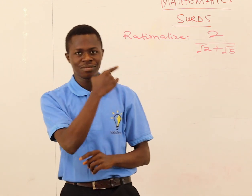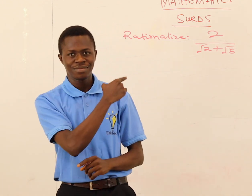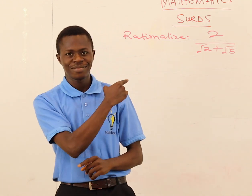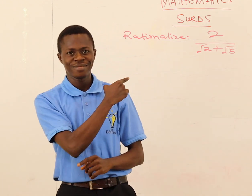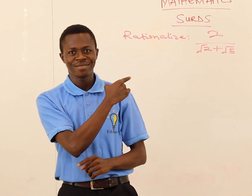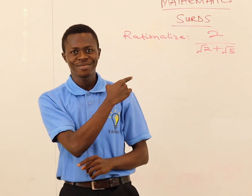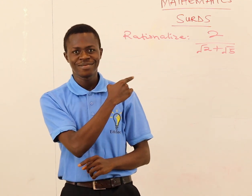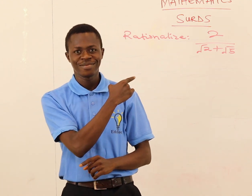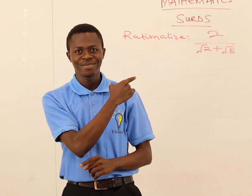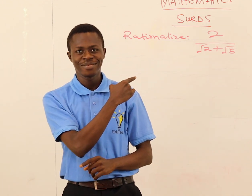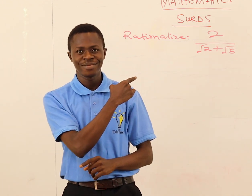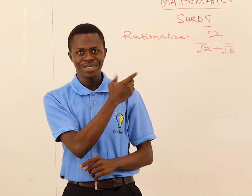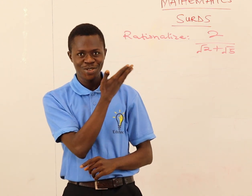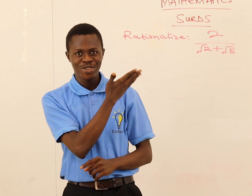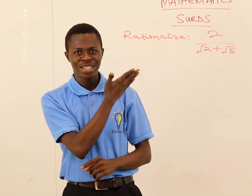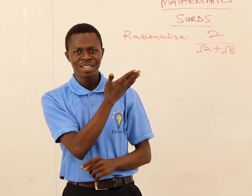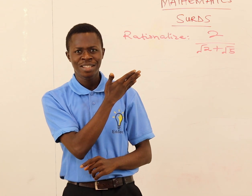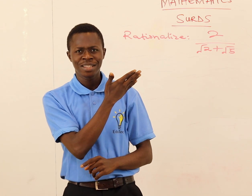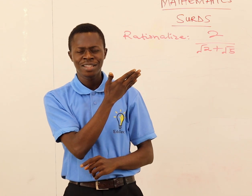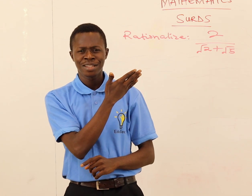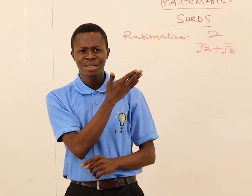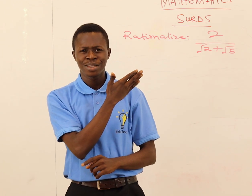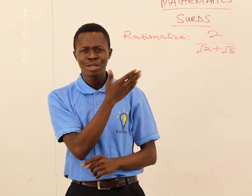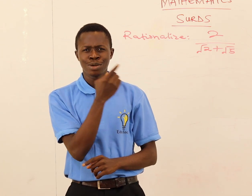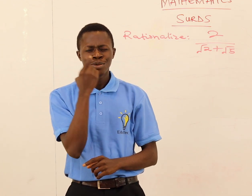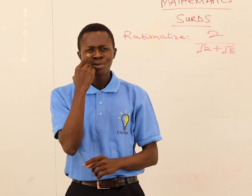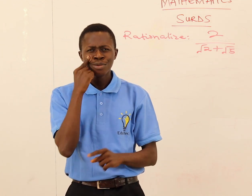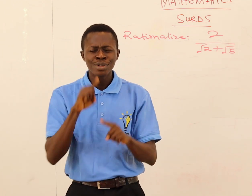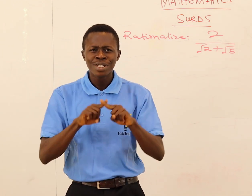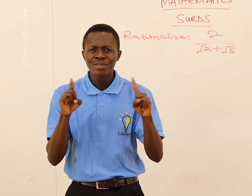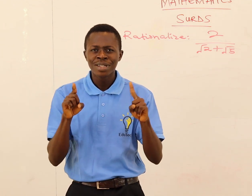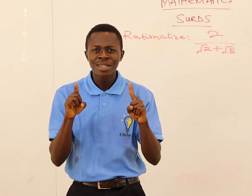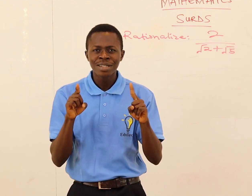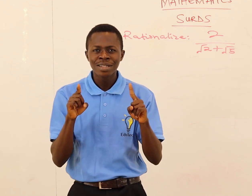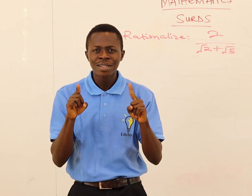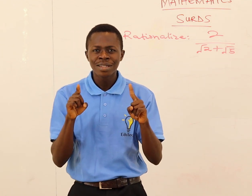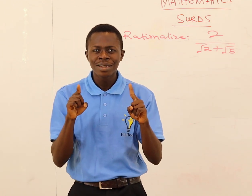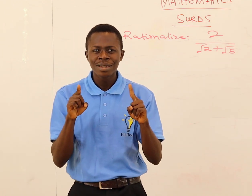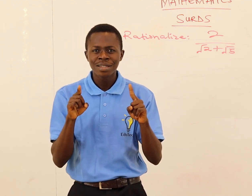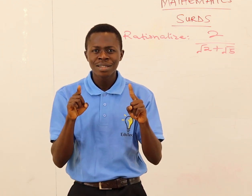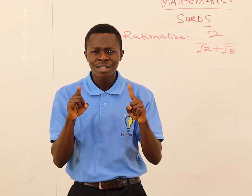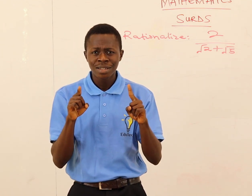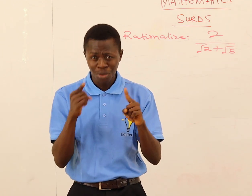different. So look at the example on the board. What do you see?